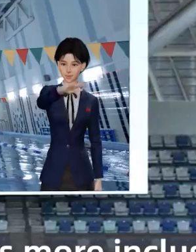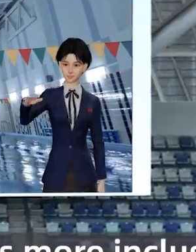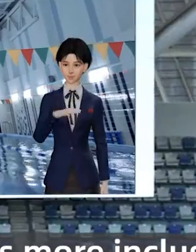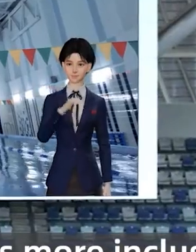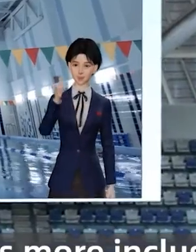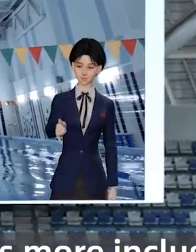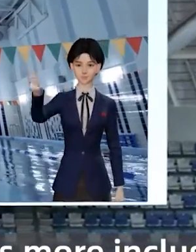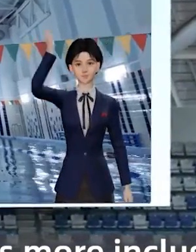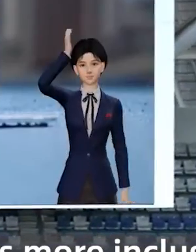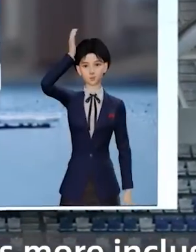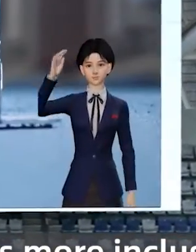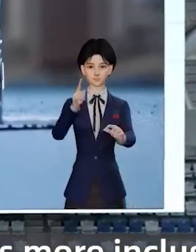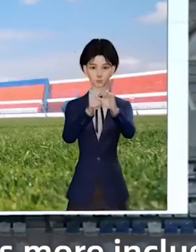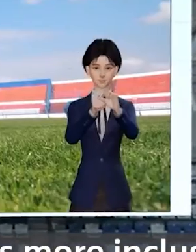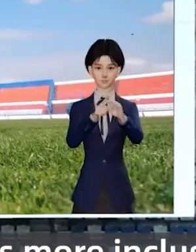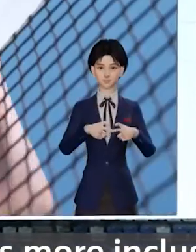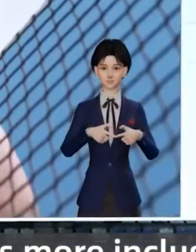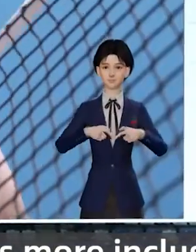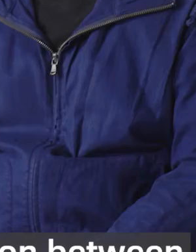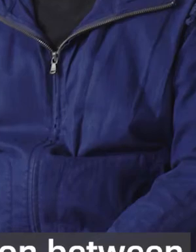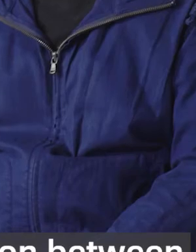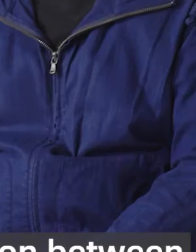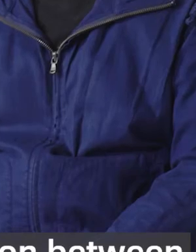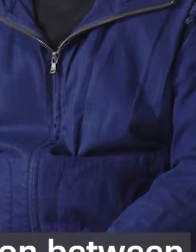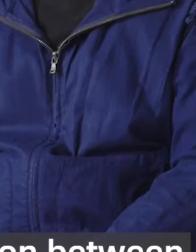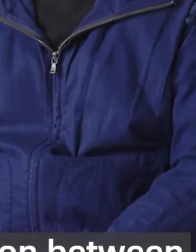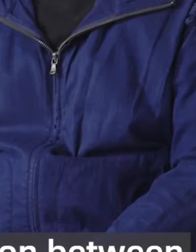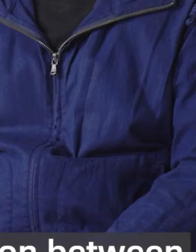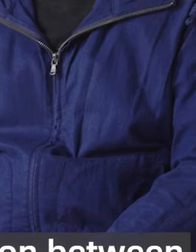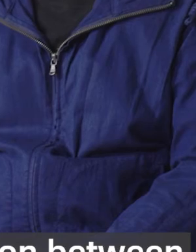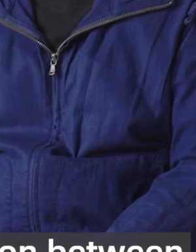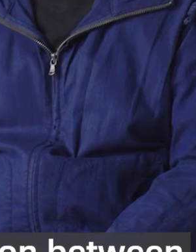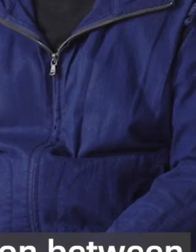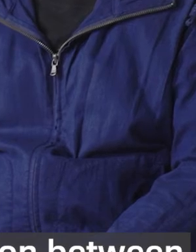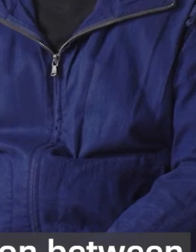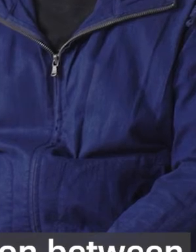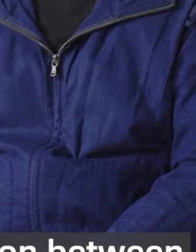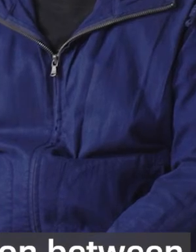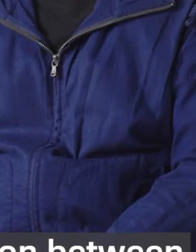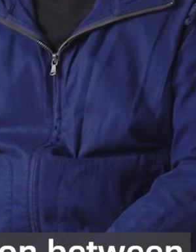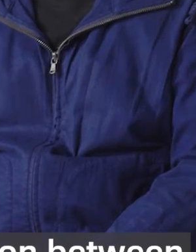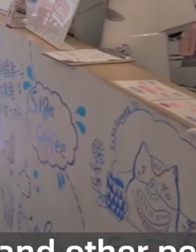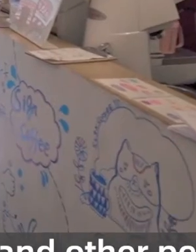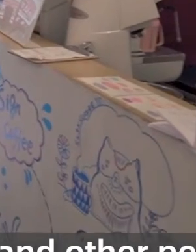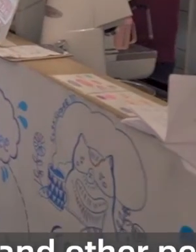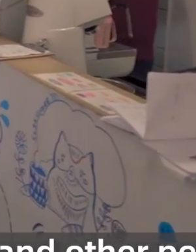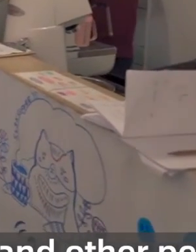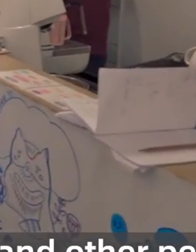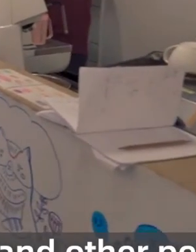Well, it definitely make the game more inclusive and greatly help communication between individuals with